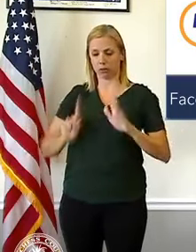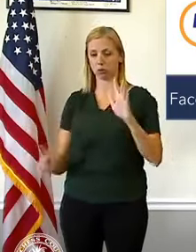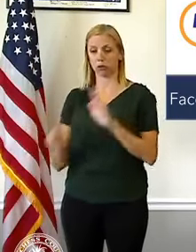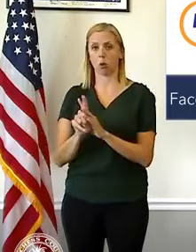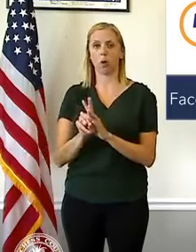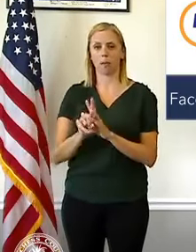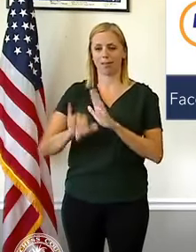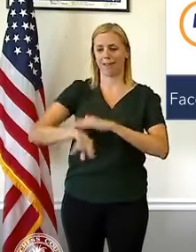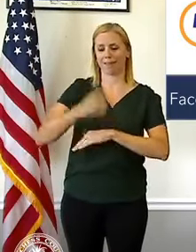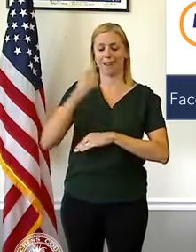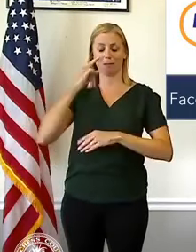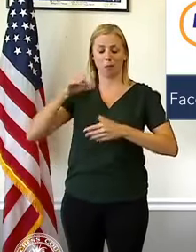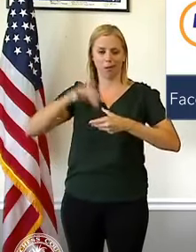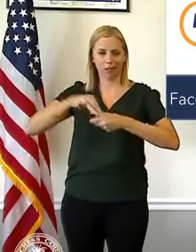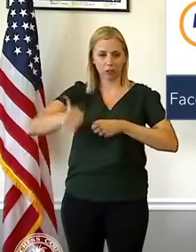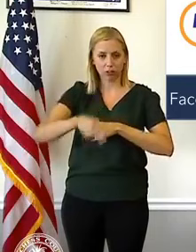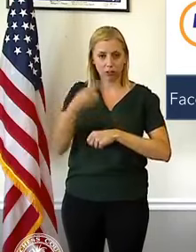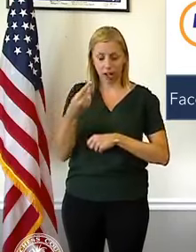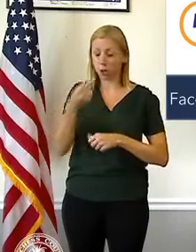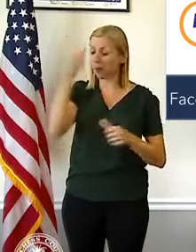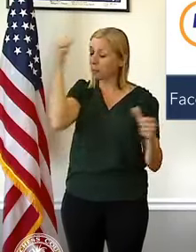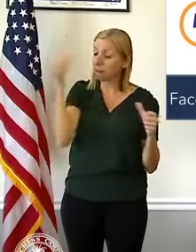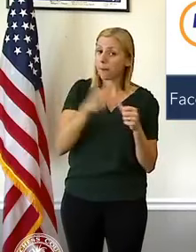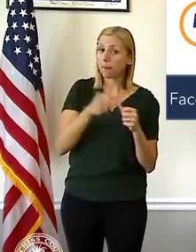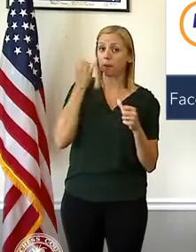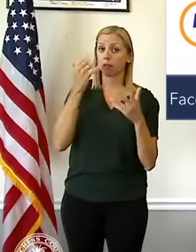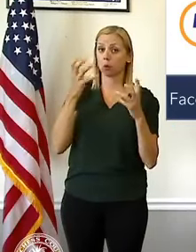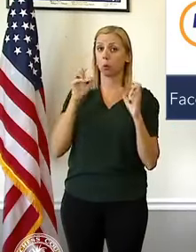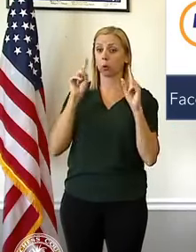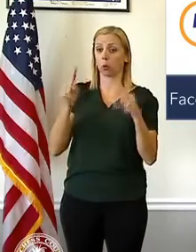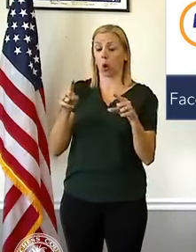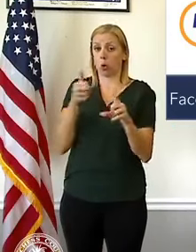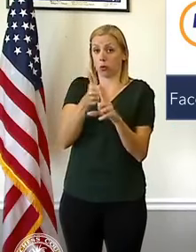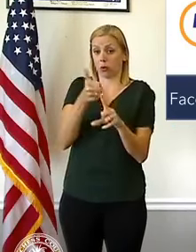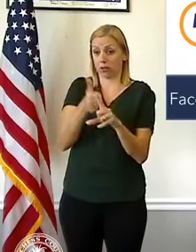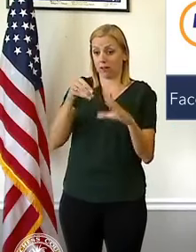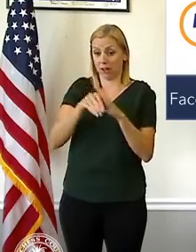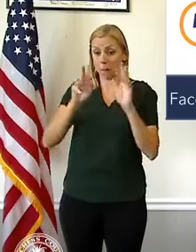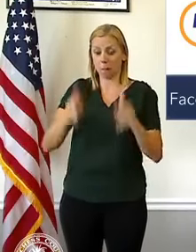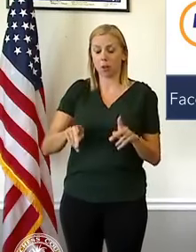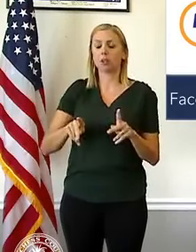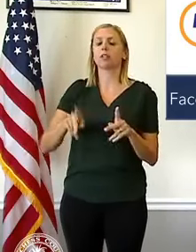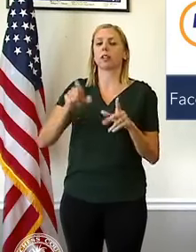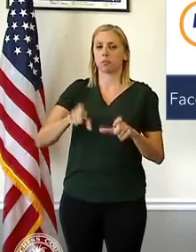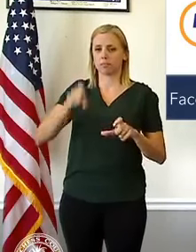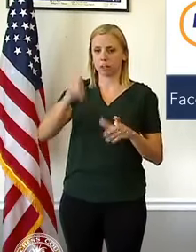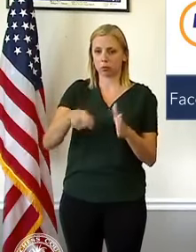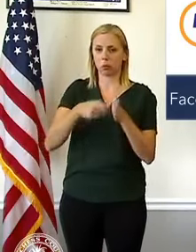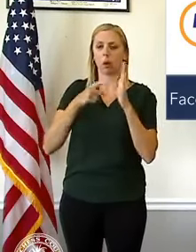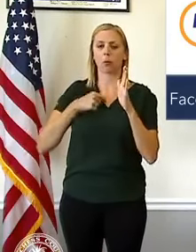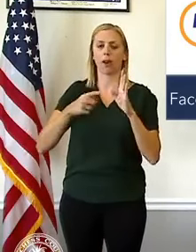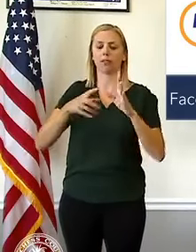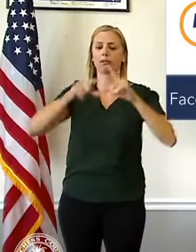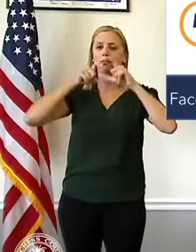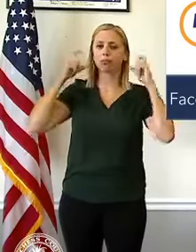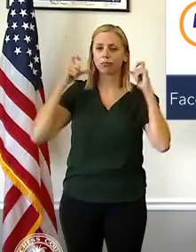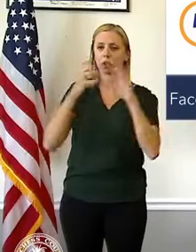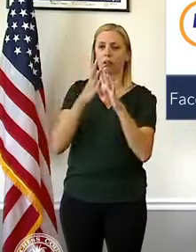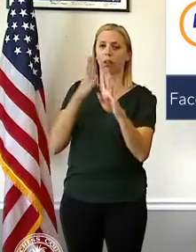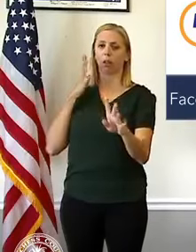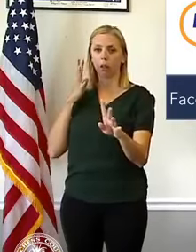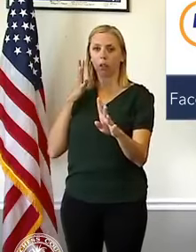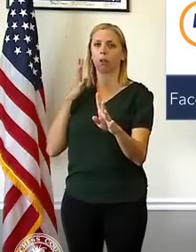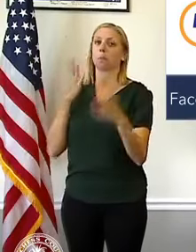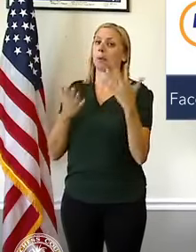mind that if you're voting in person, you'll be asked to wear face covering, and there may be some delay, and you'll want to give yourself some time. But we